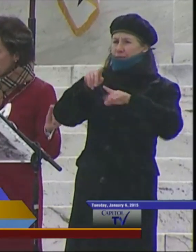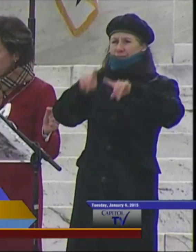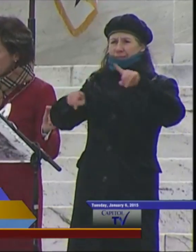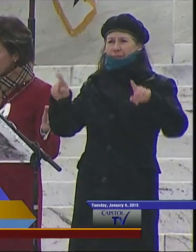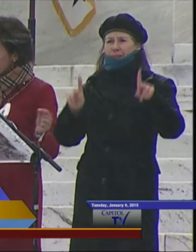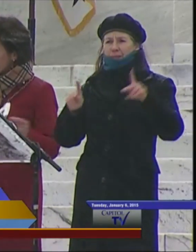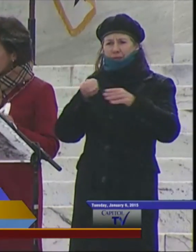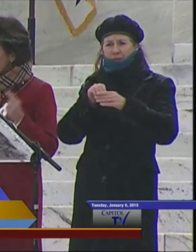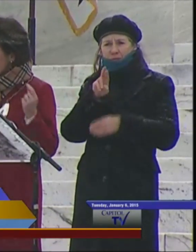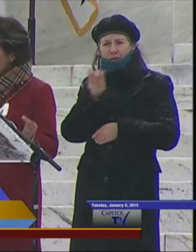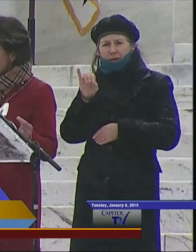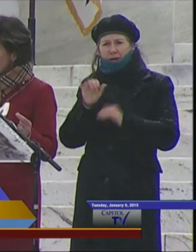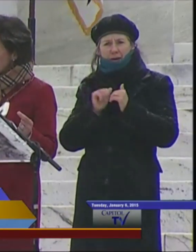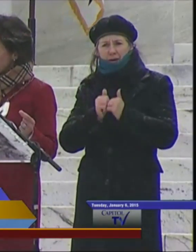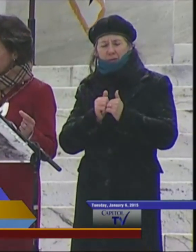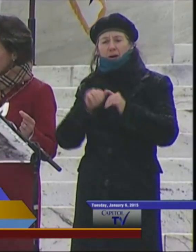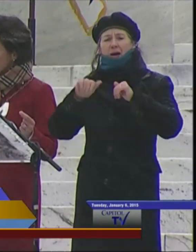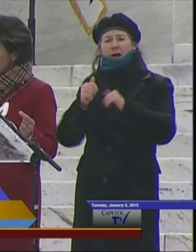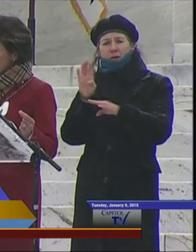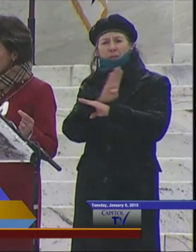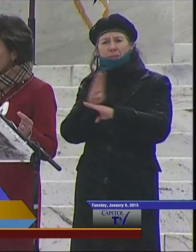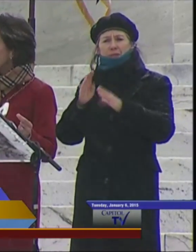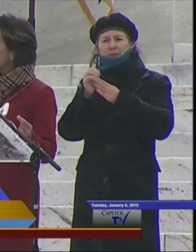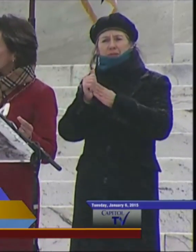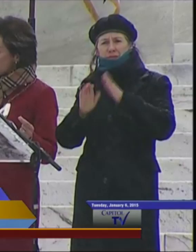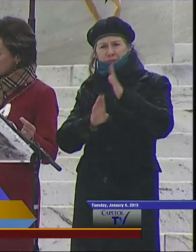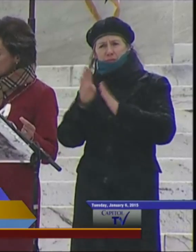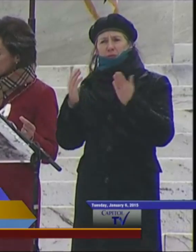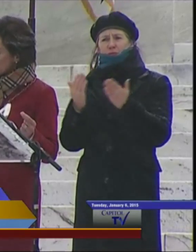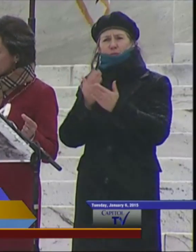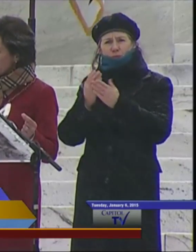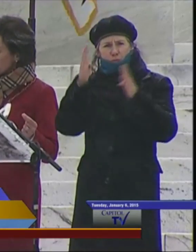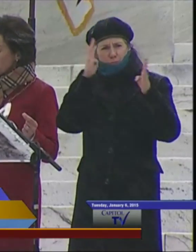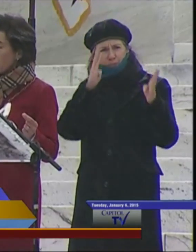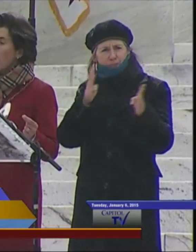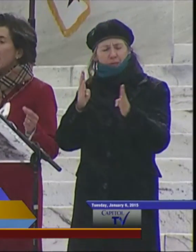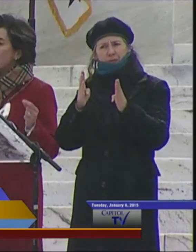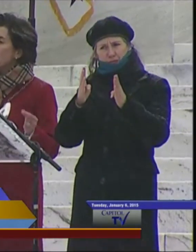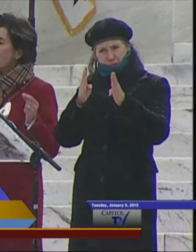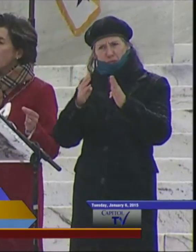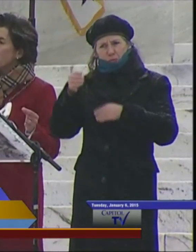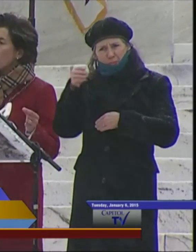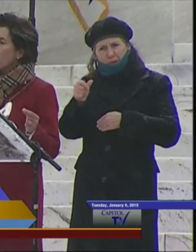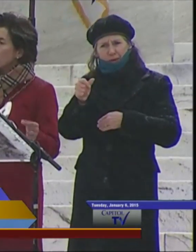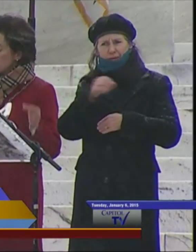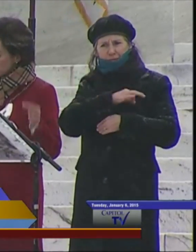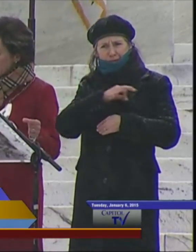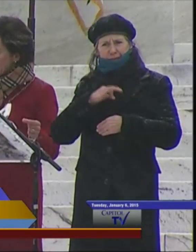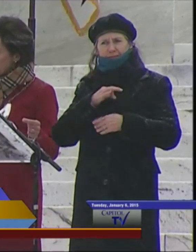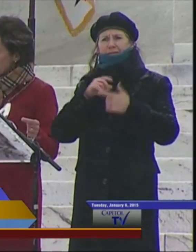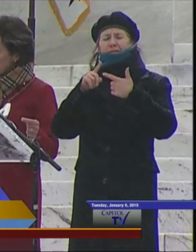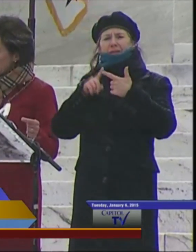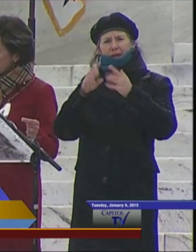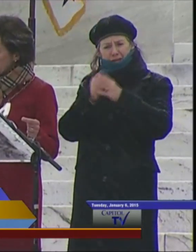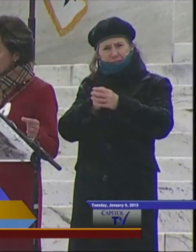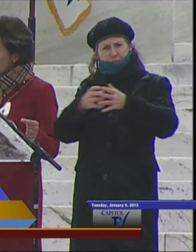of Rhode Island? How can business leaders develop new strategies to meet payroll and expand jobs right here